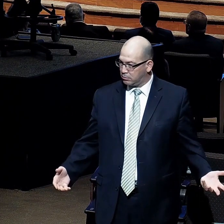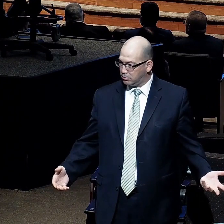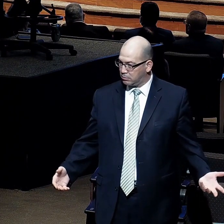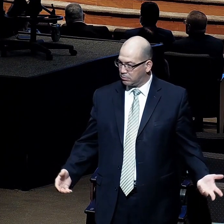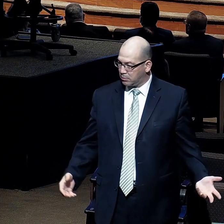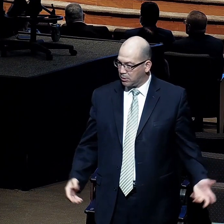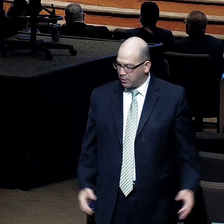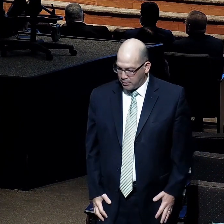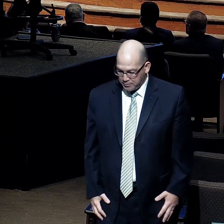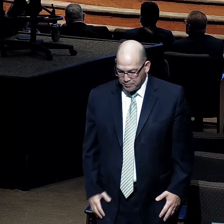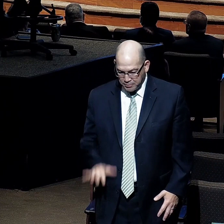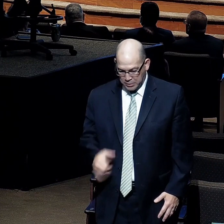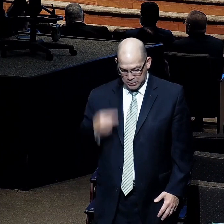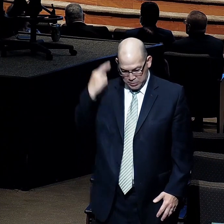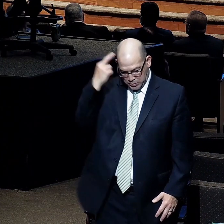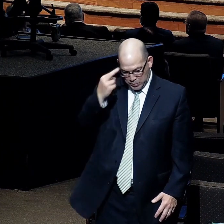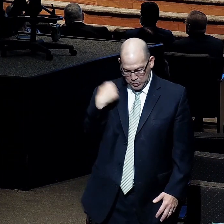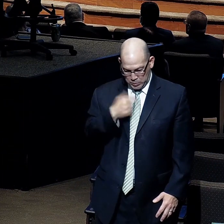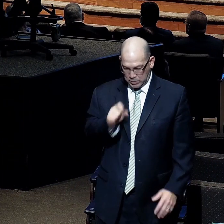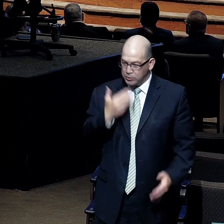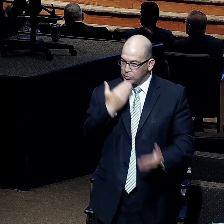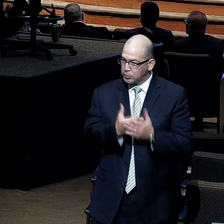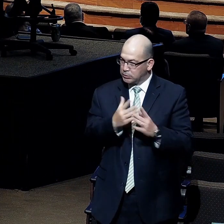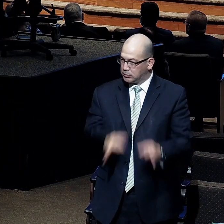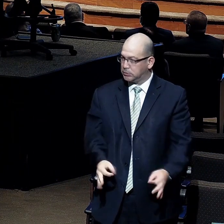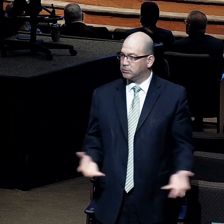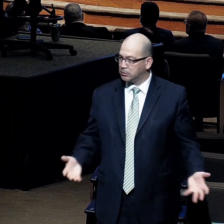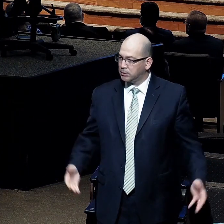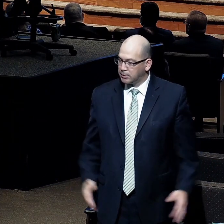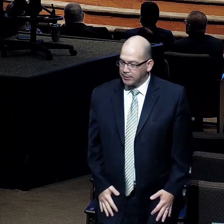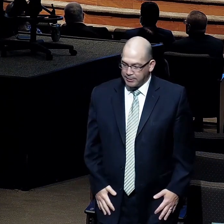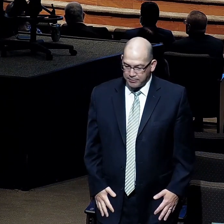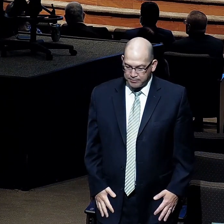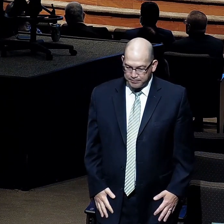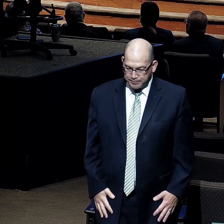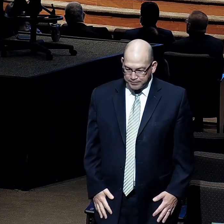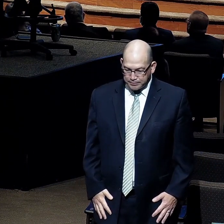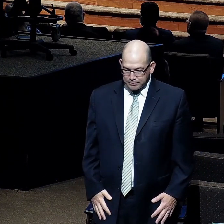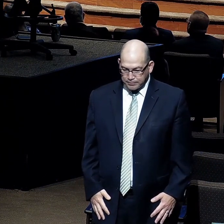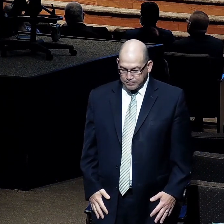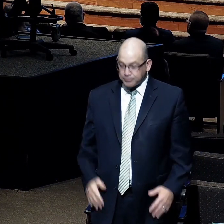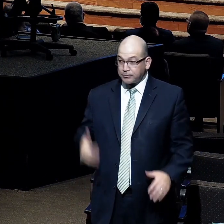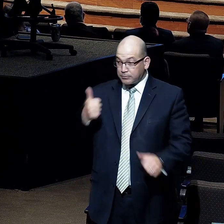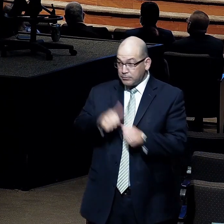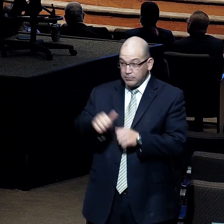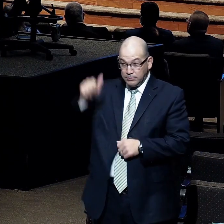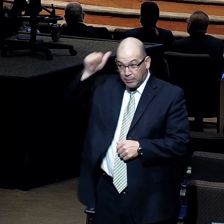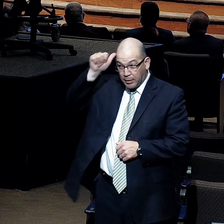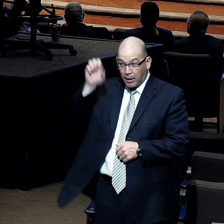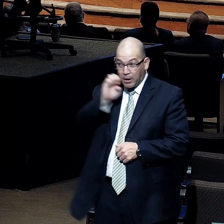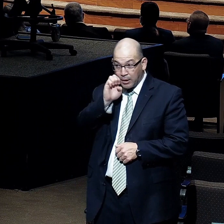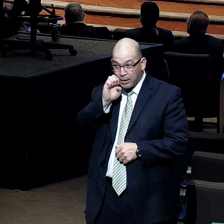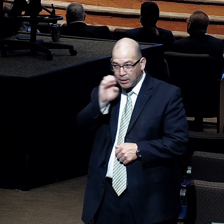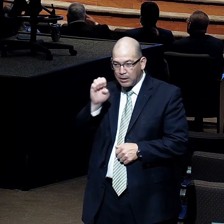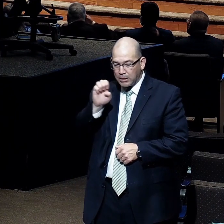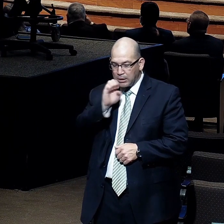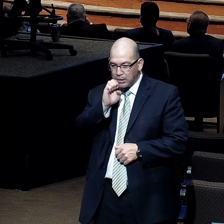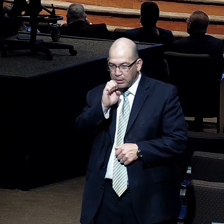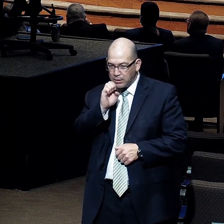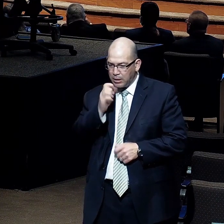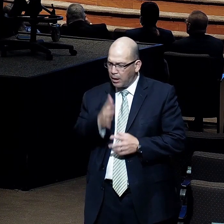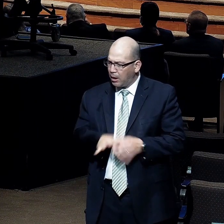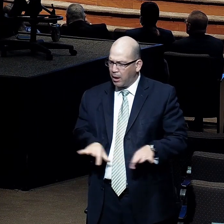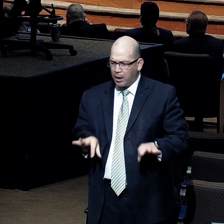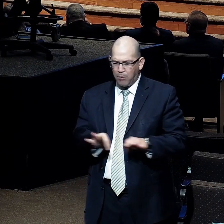that's why we're making our decisions. In the very beginning, Adam and Eve, Eve made a very important decision. One of the most